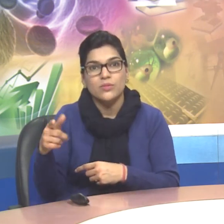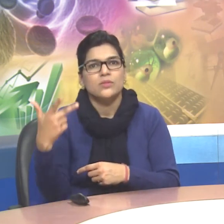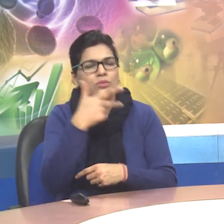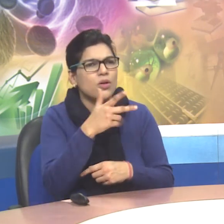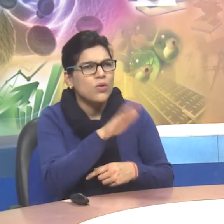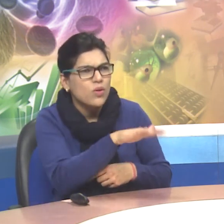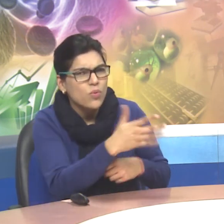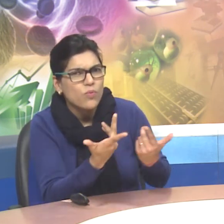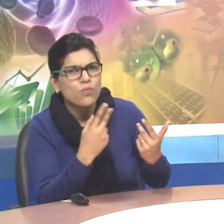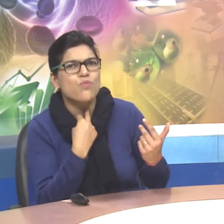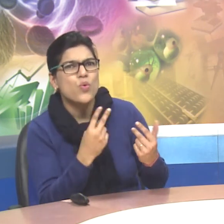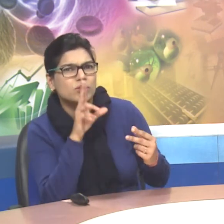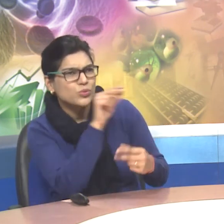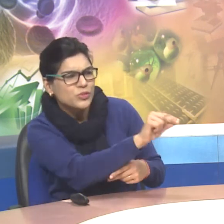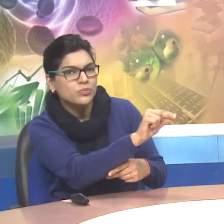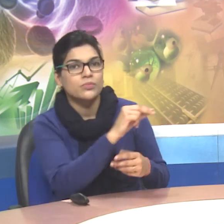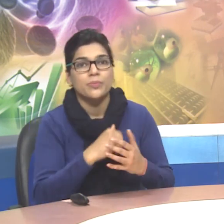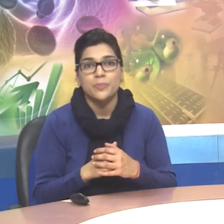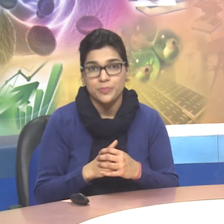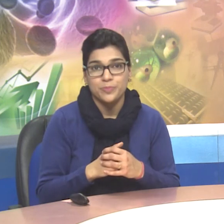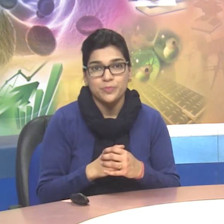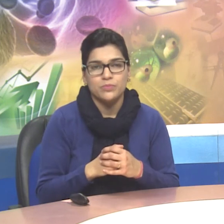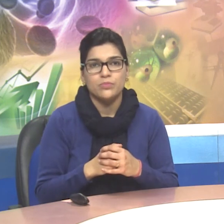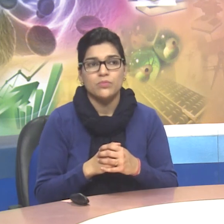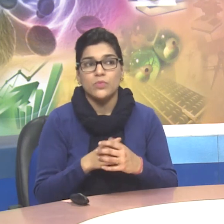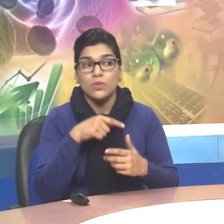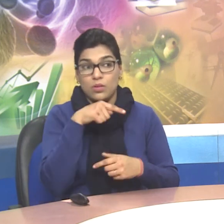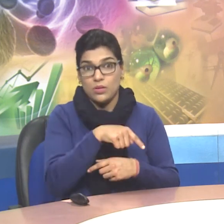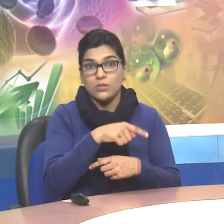My grandmother's voice reached me.